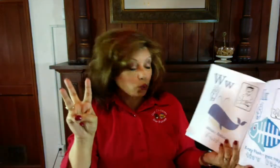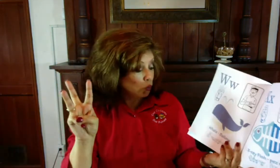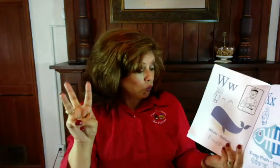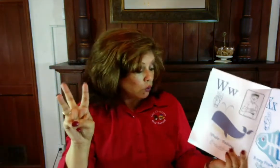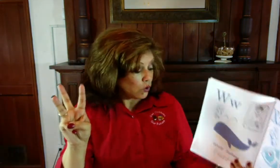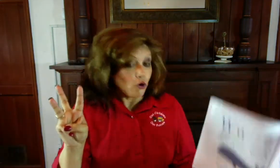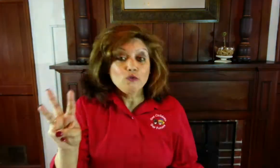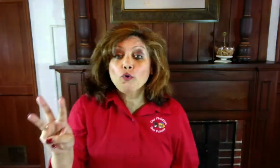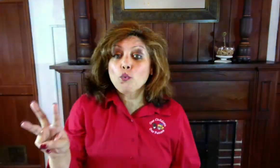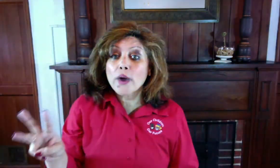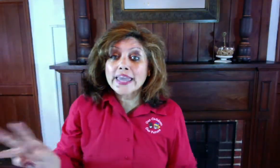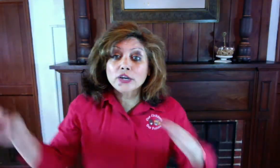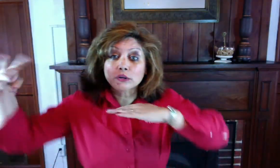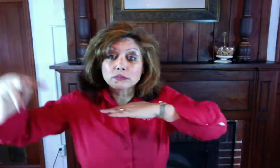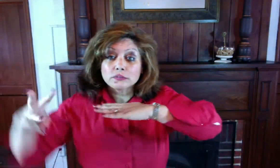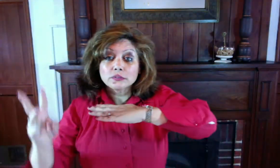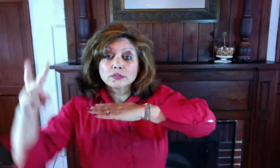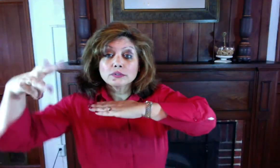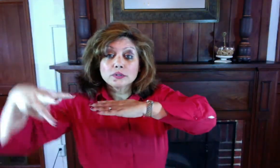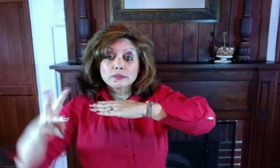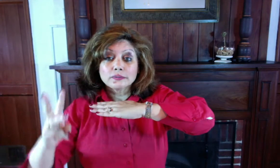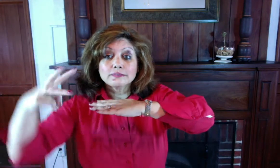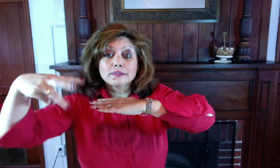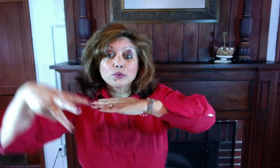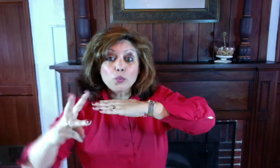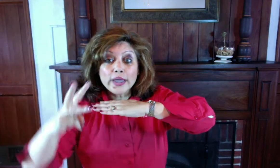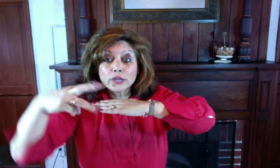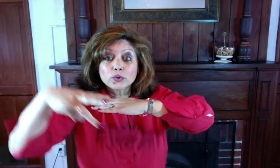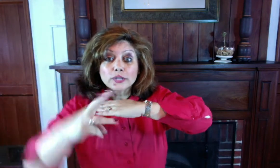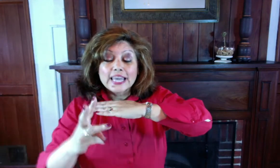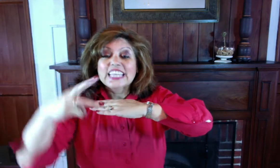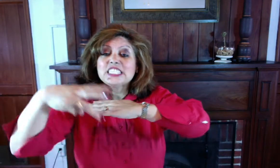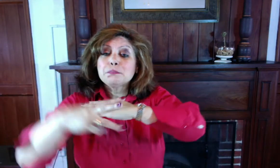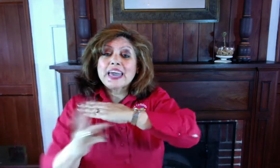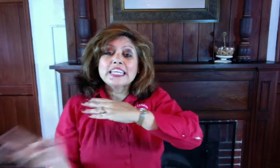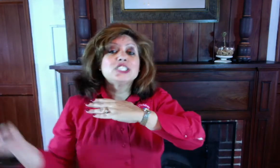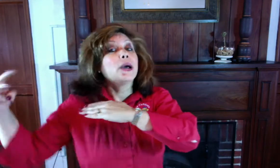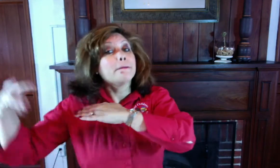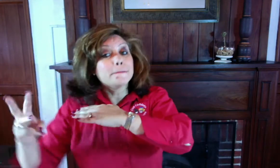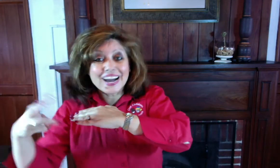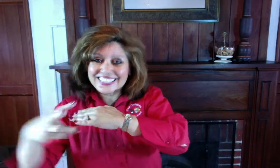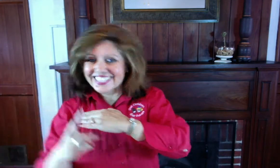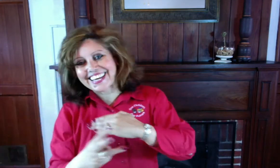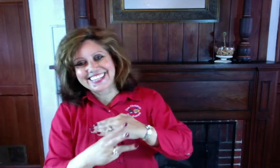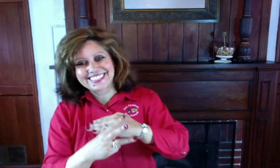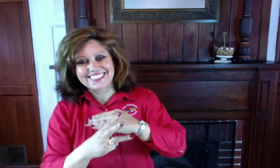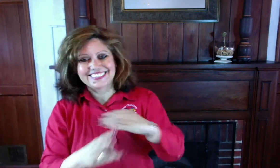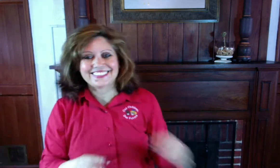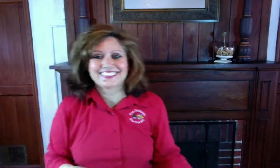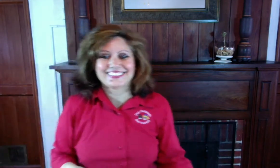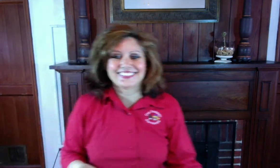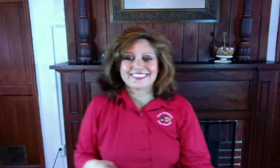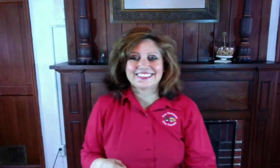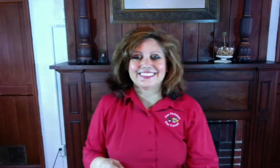W for whale, whale. In Spanish, ballena.